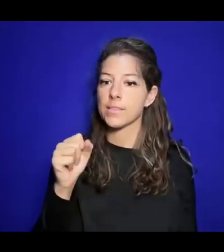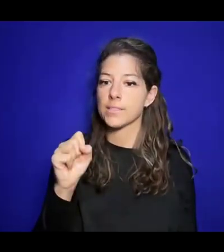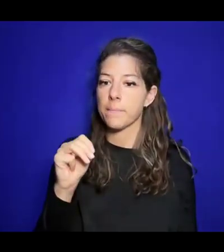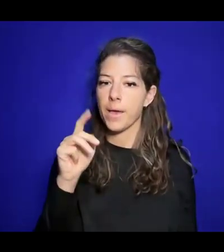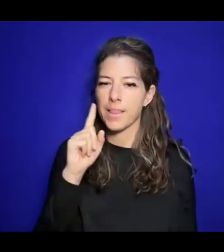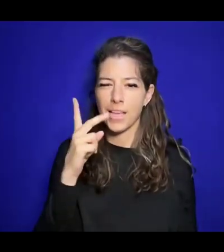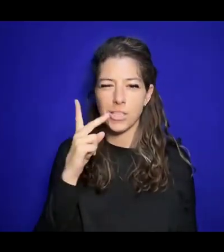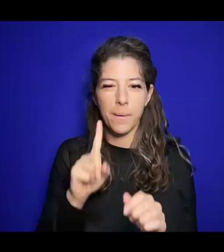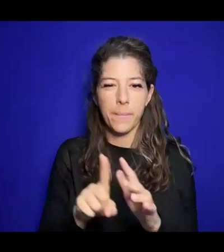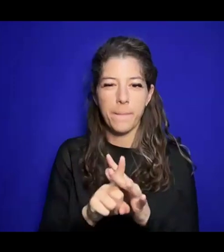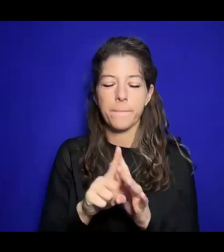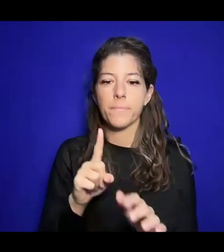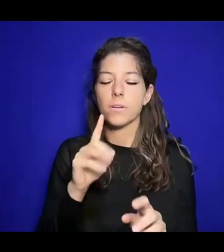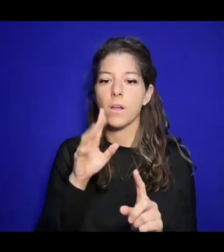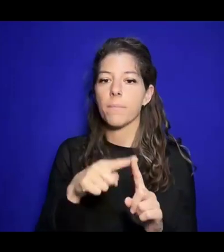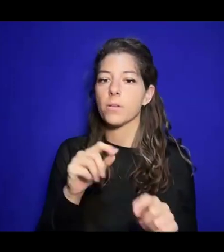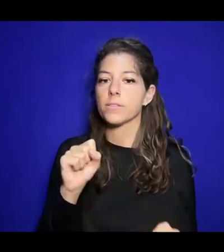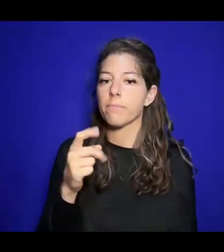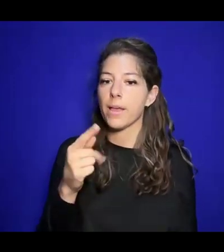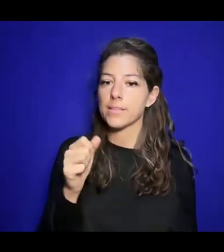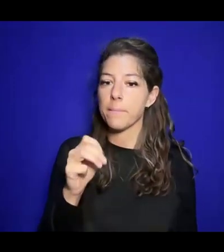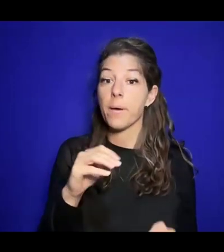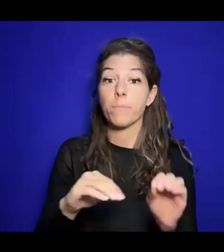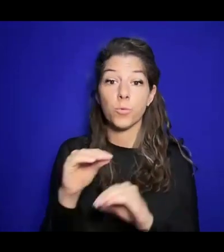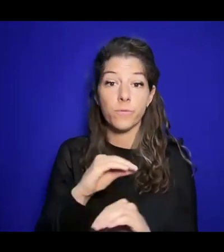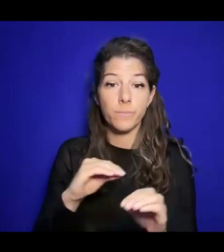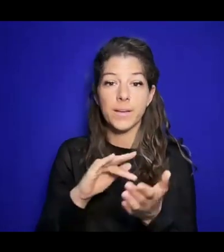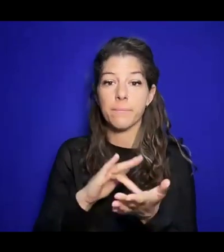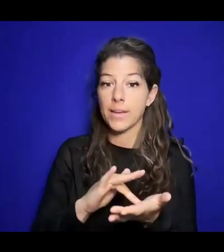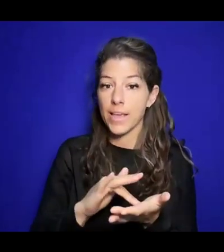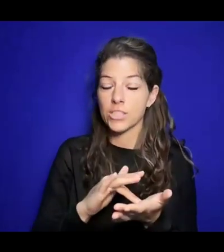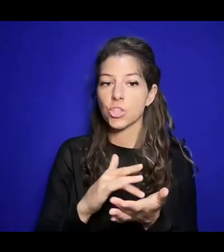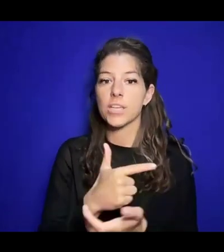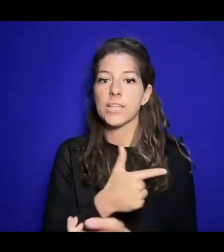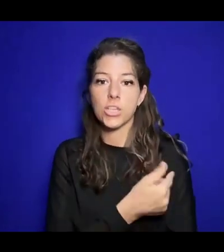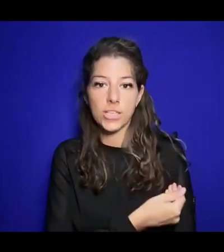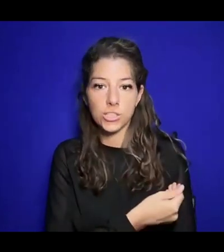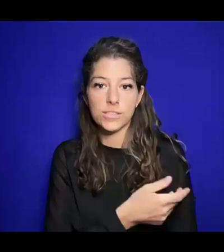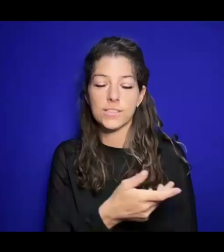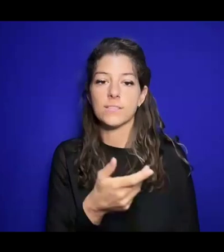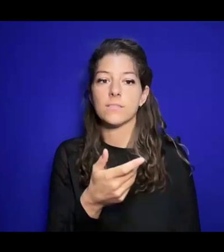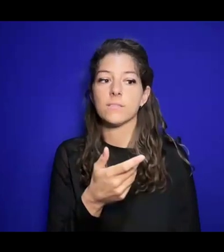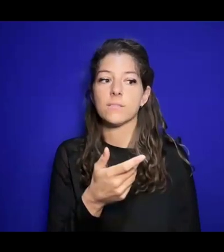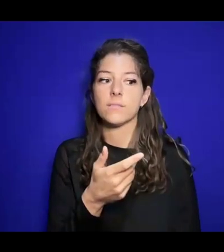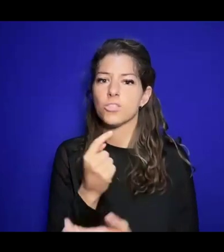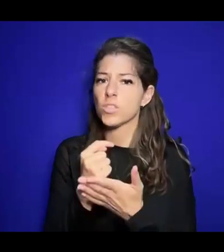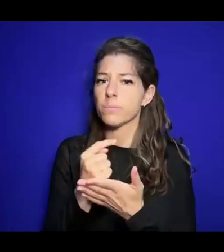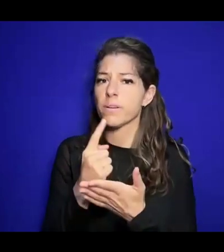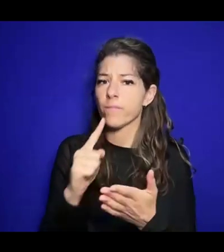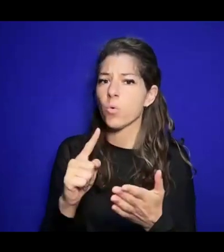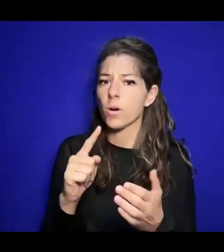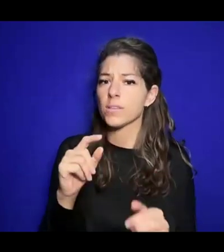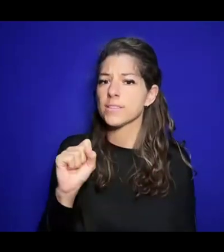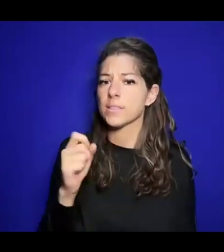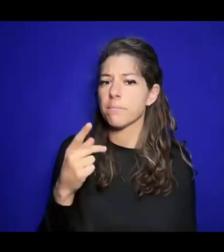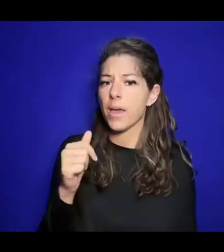up because we talked about spasms, but movement, medication, injections, there are treatment for